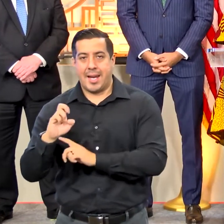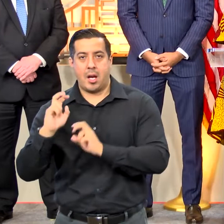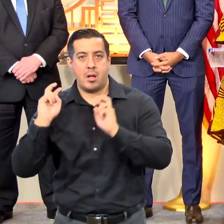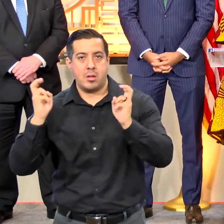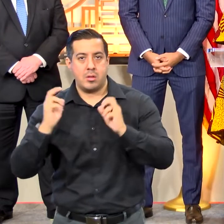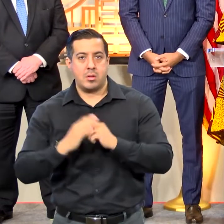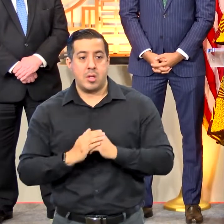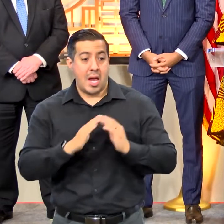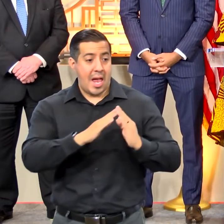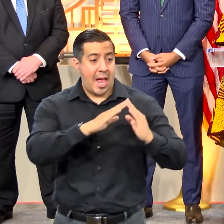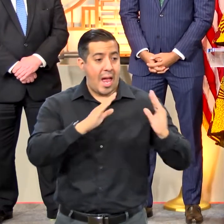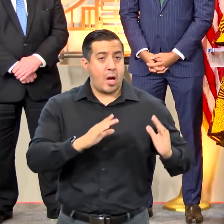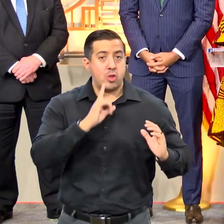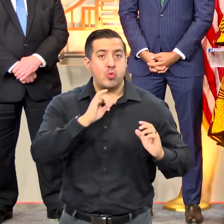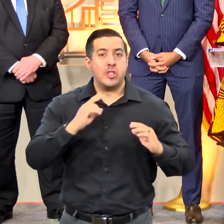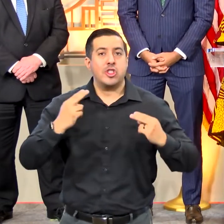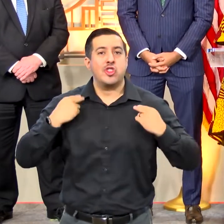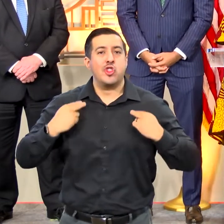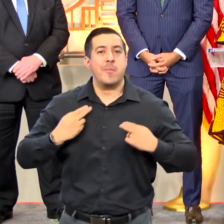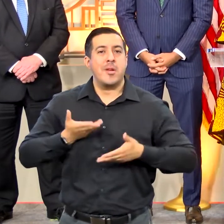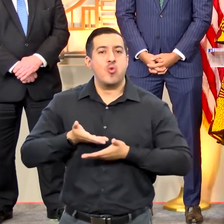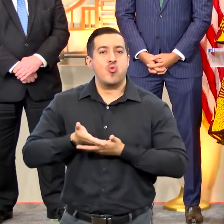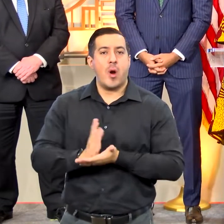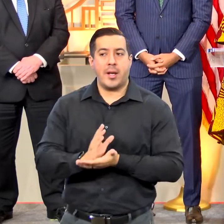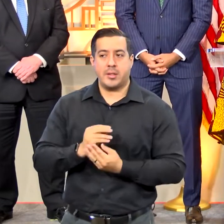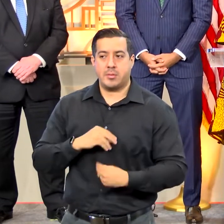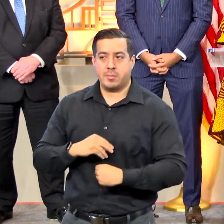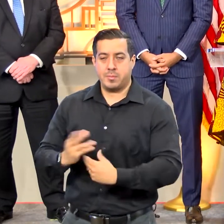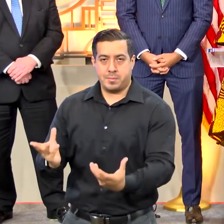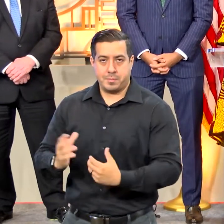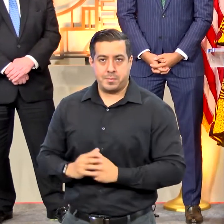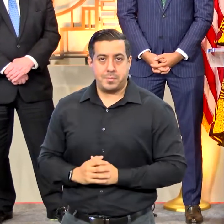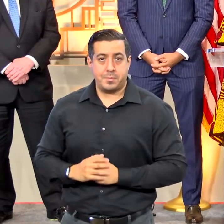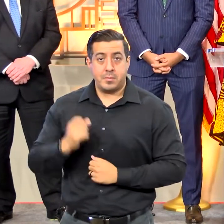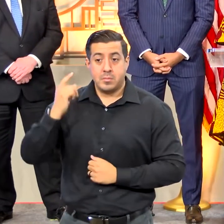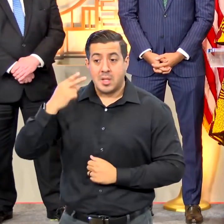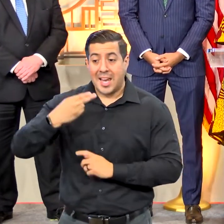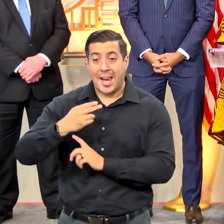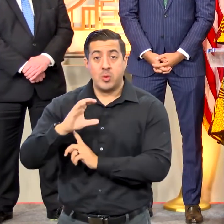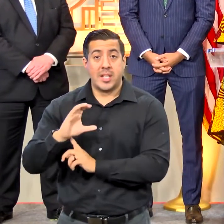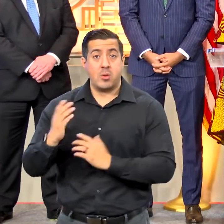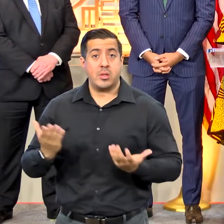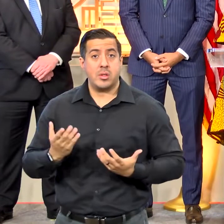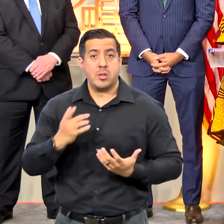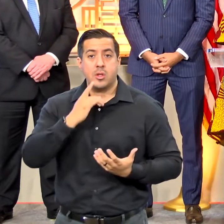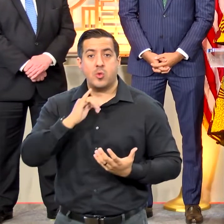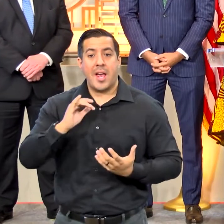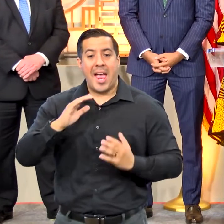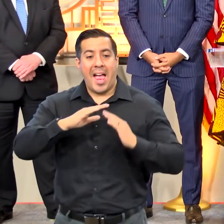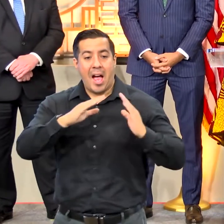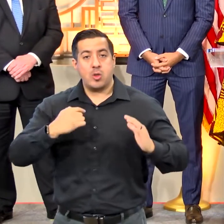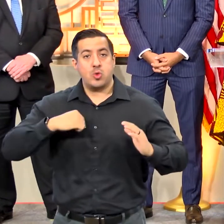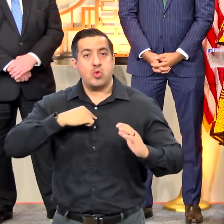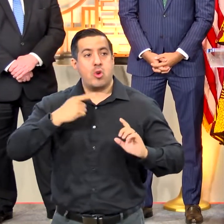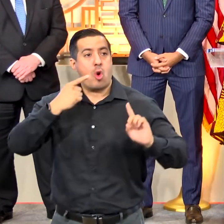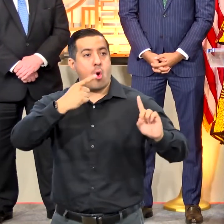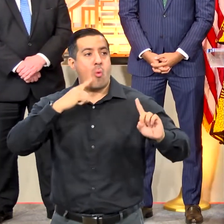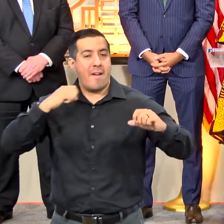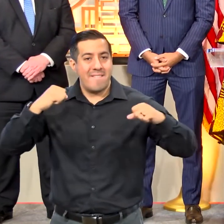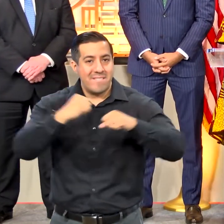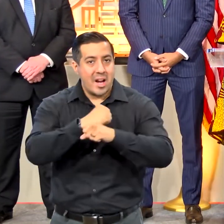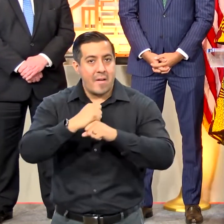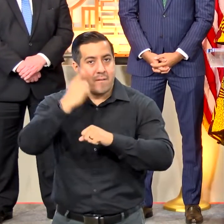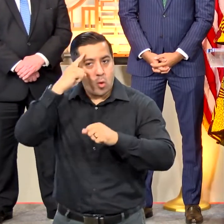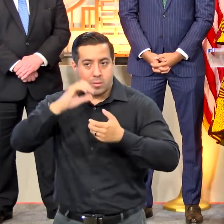is a human right. And in Harris County, housing is a goal we fight for